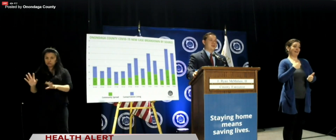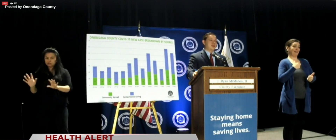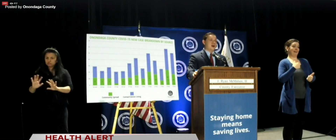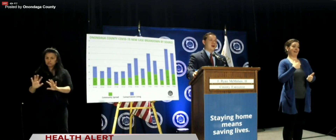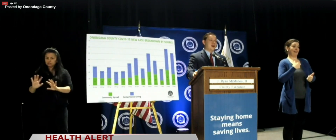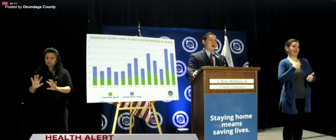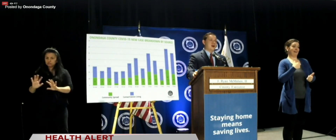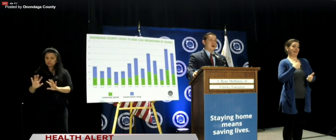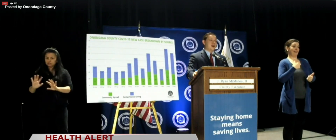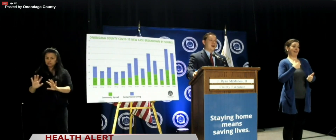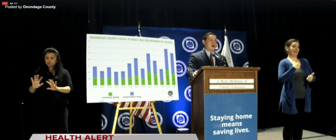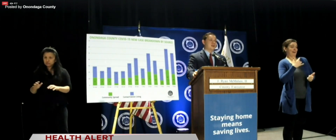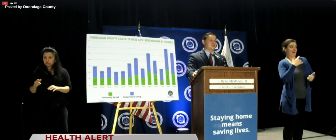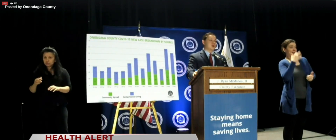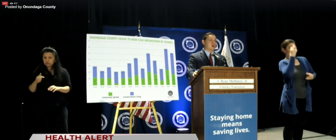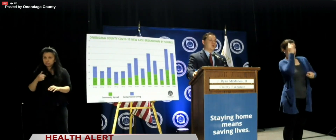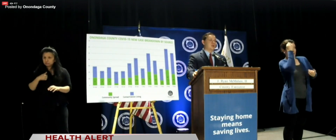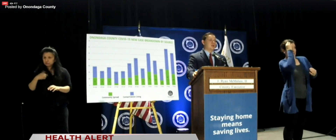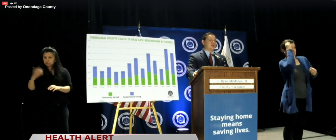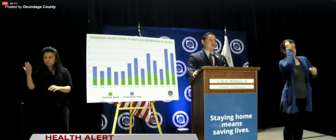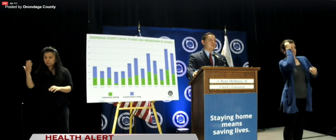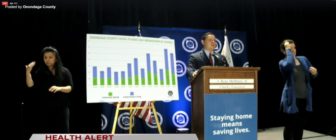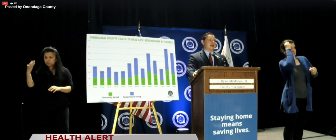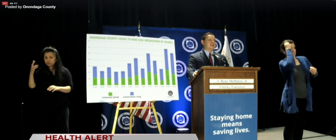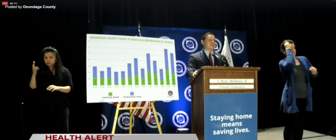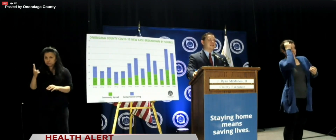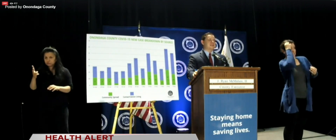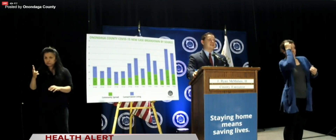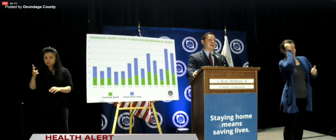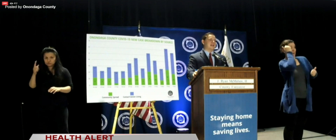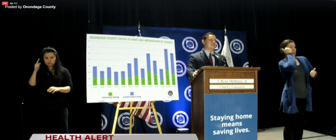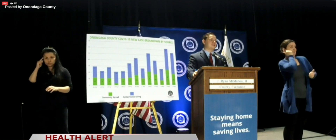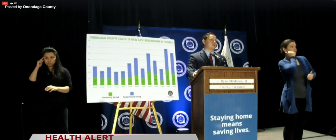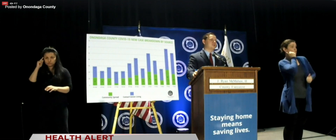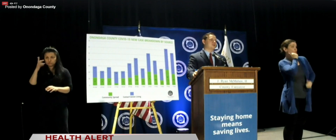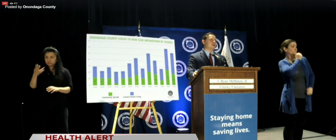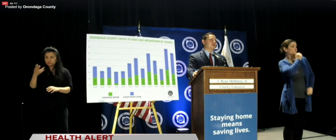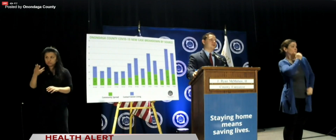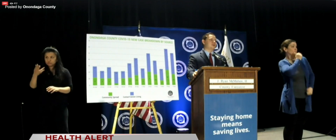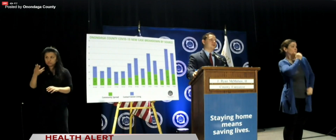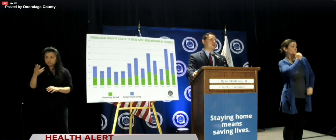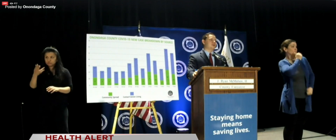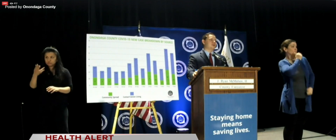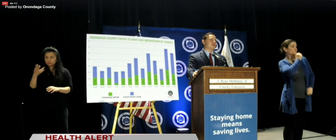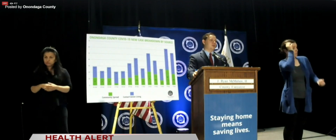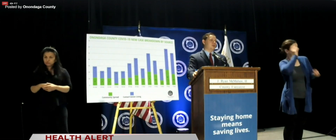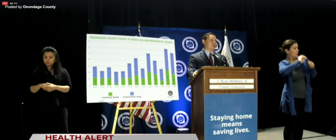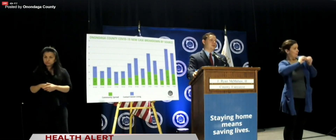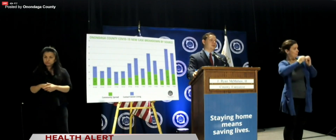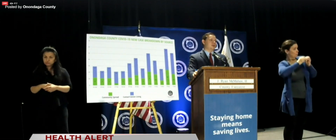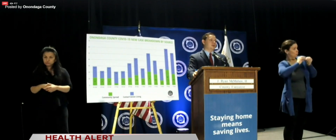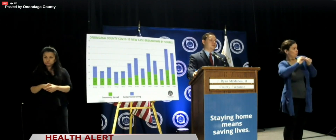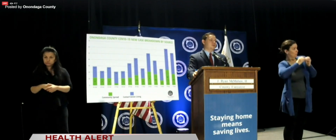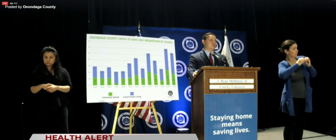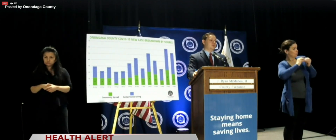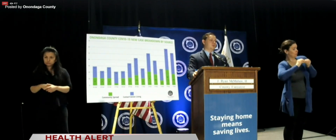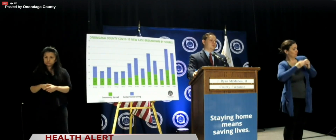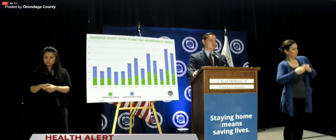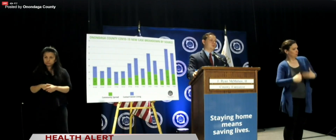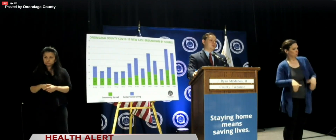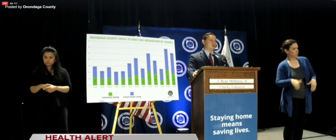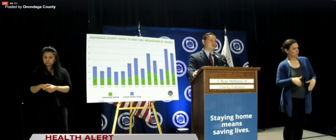And so, but I think it's all about your ability